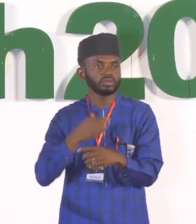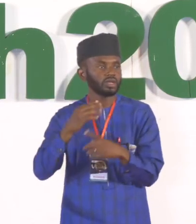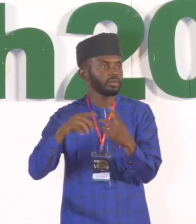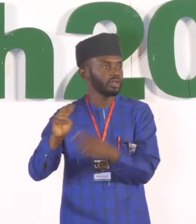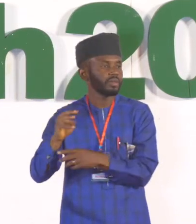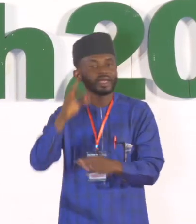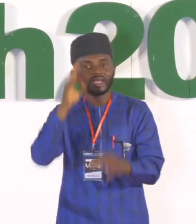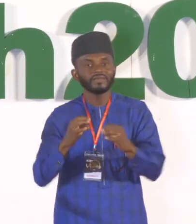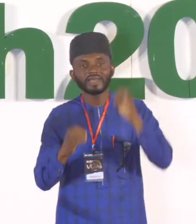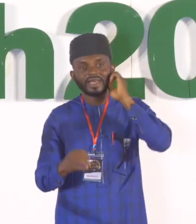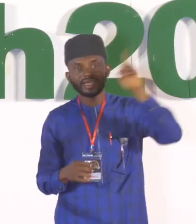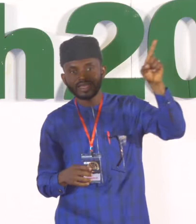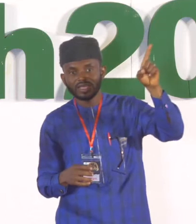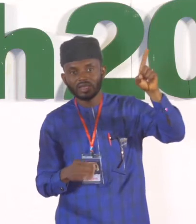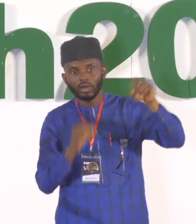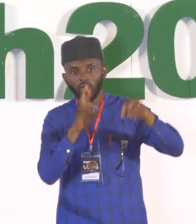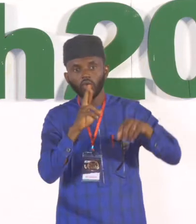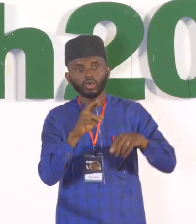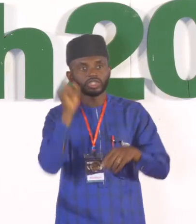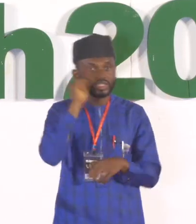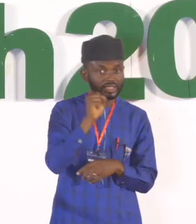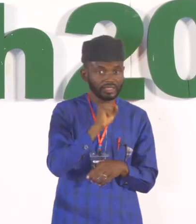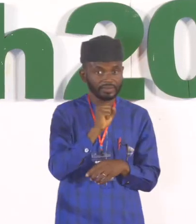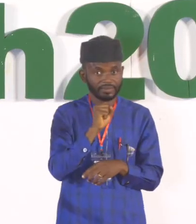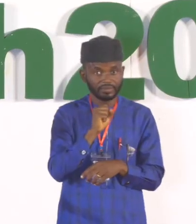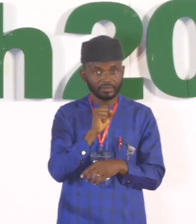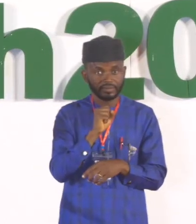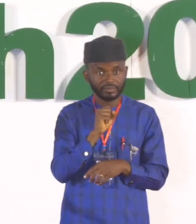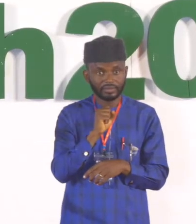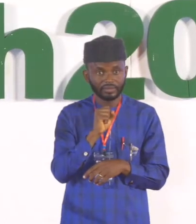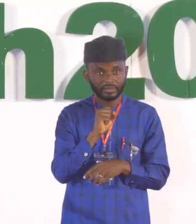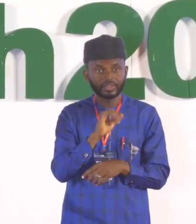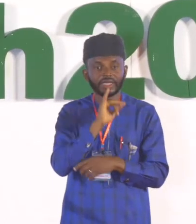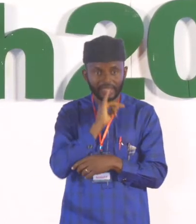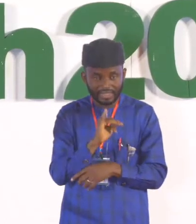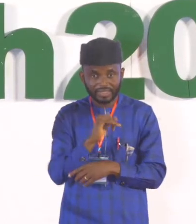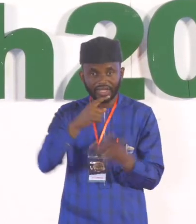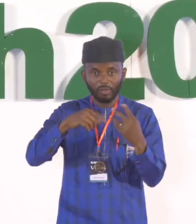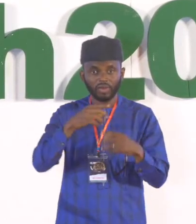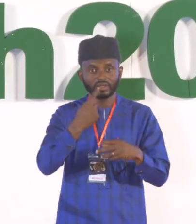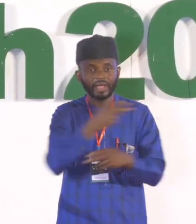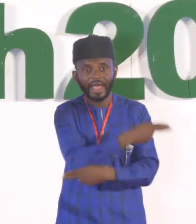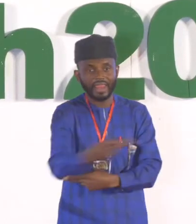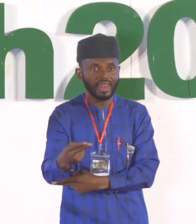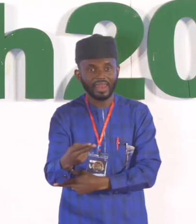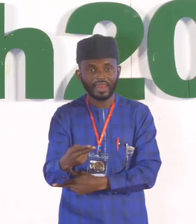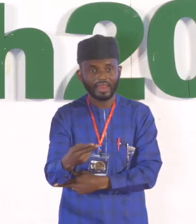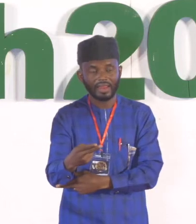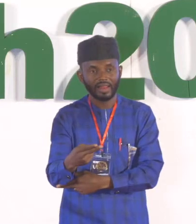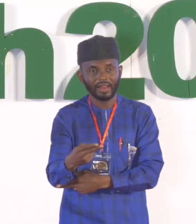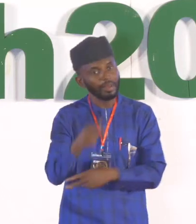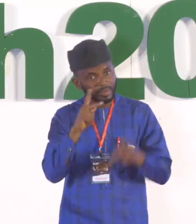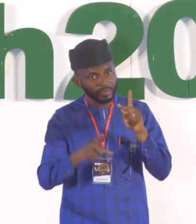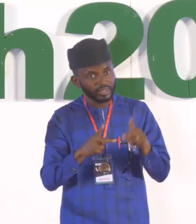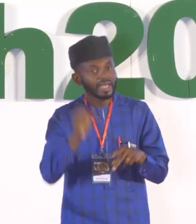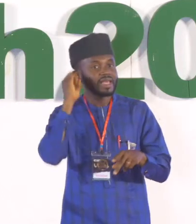If he or she, who is not here, inshallah, is among the Ashab al-Nar, he or she